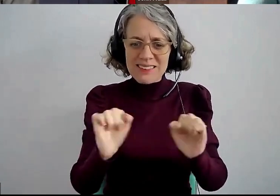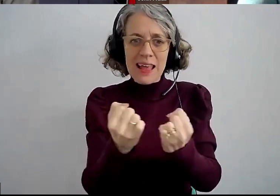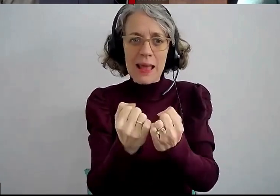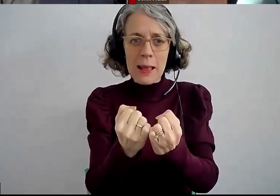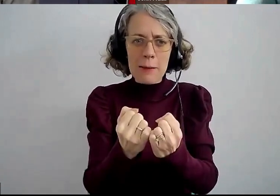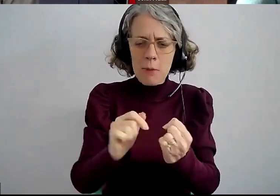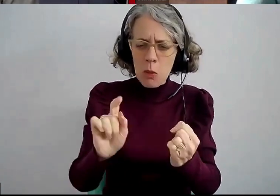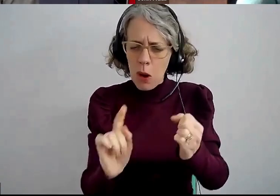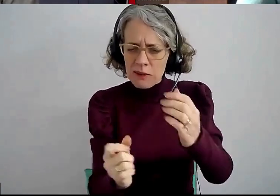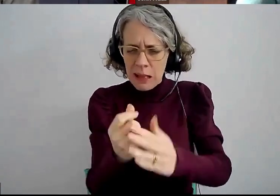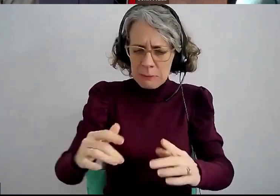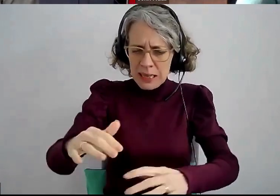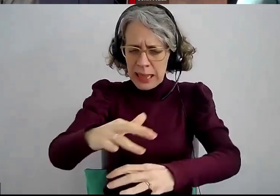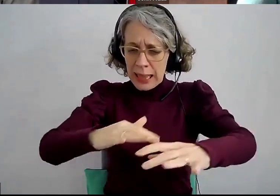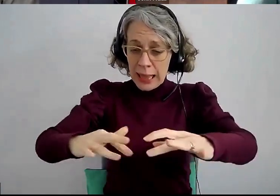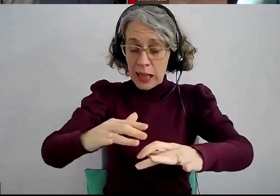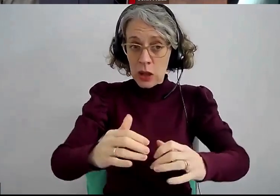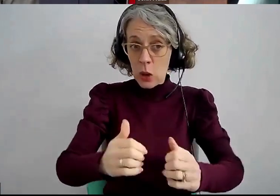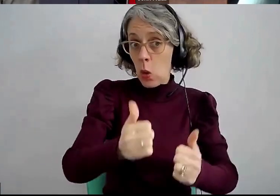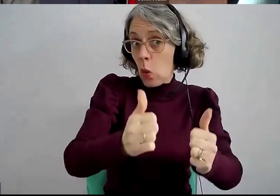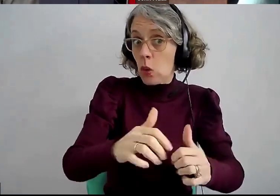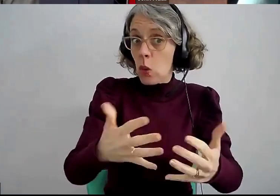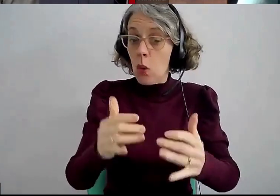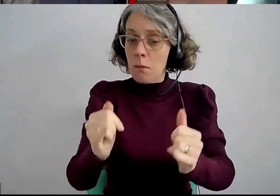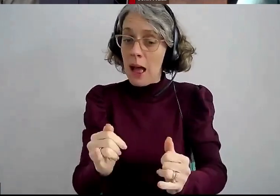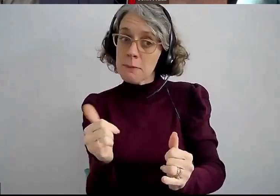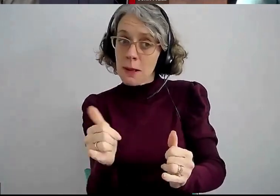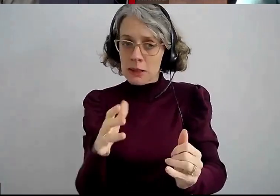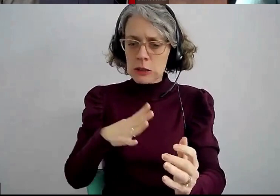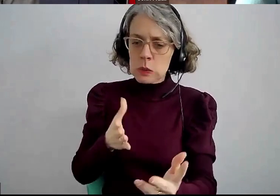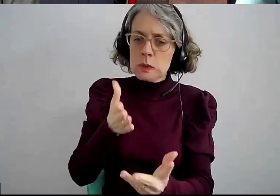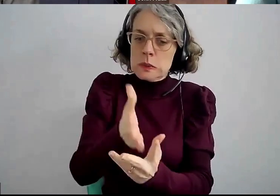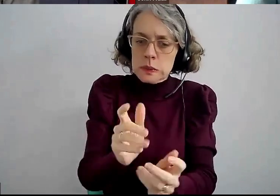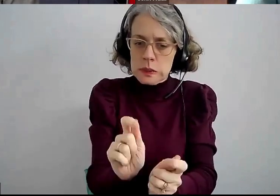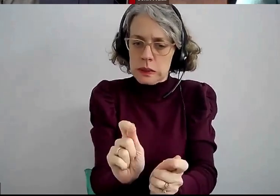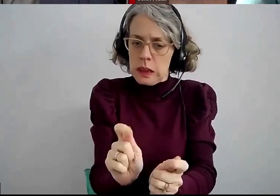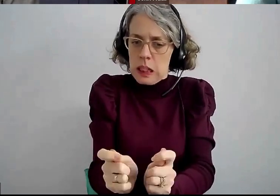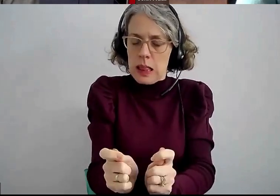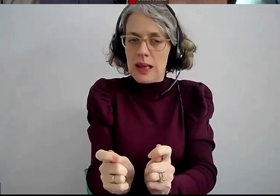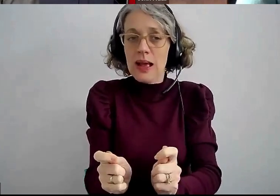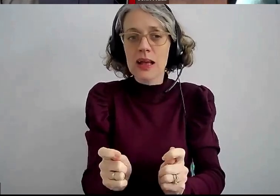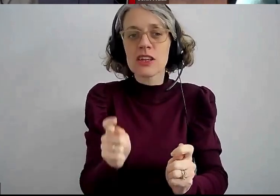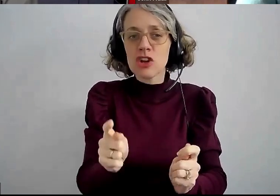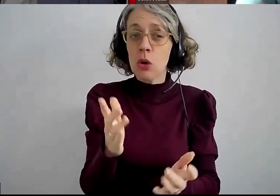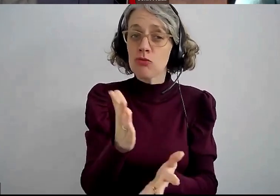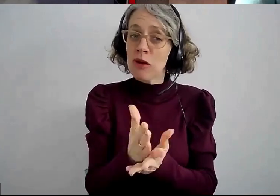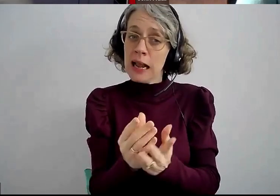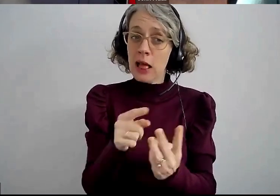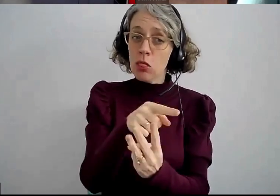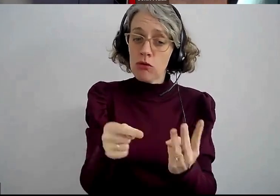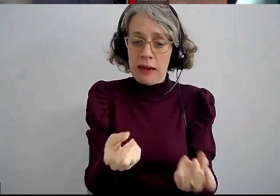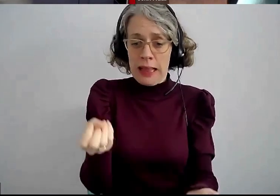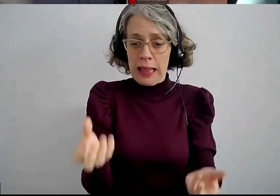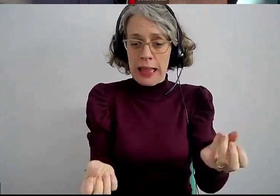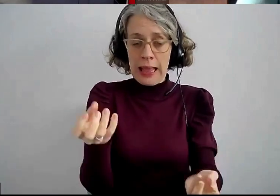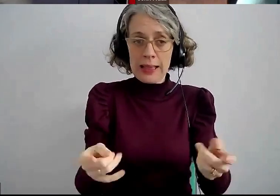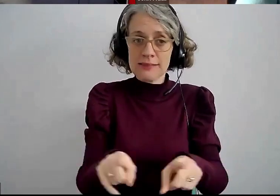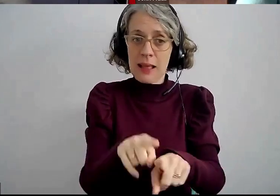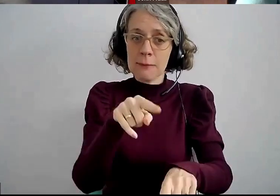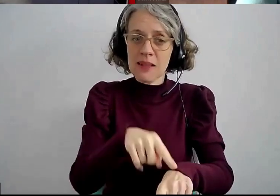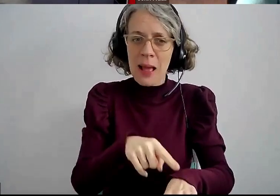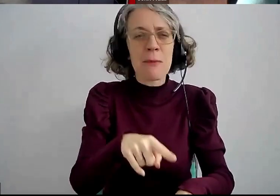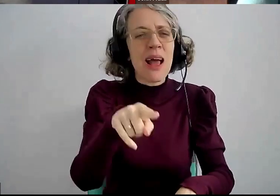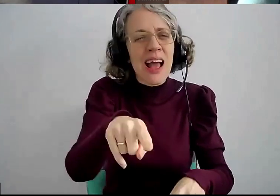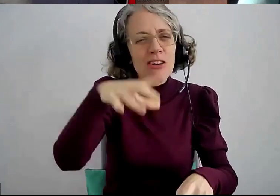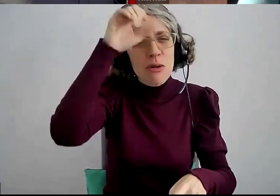ill. And they may need to correct that. So they're doing 3 things at once. Now, if you think of when you learned